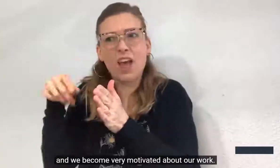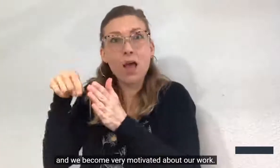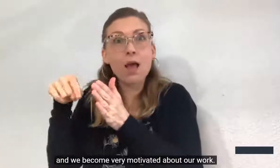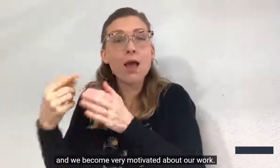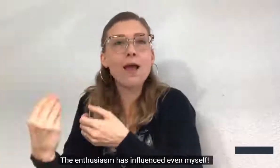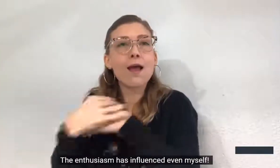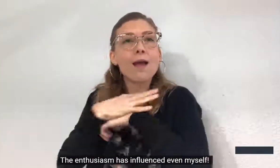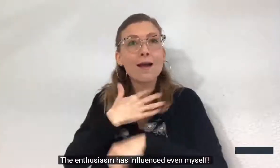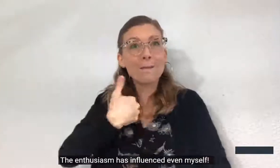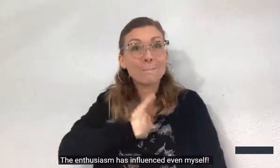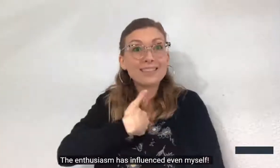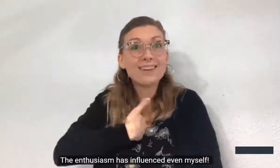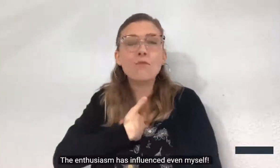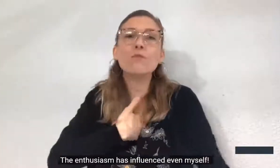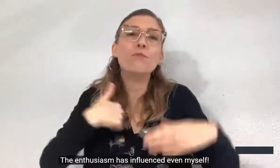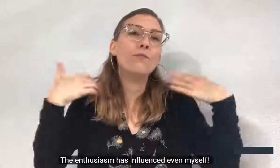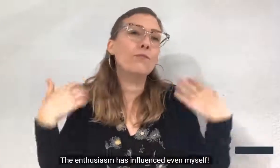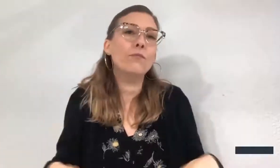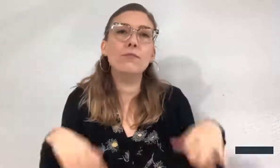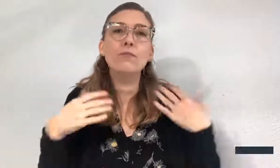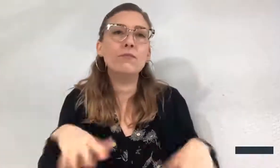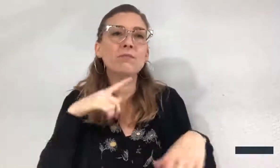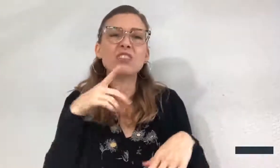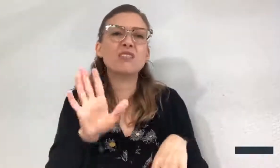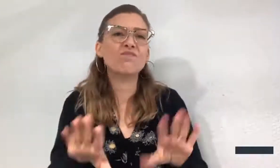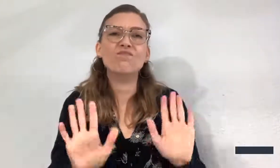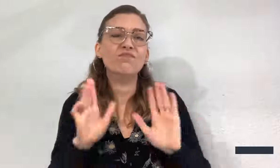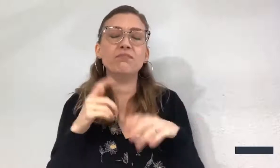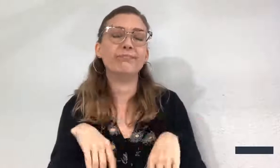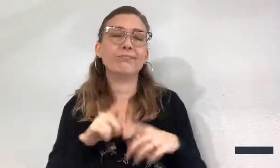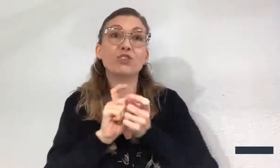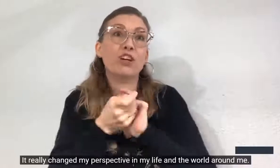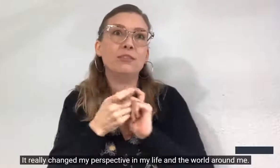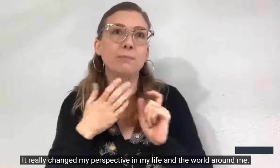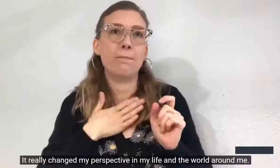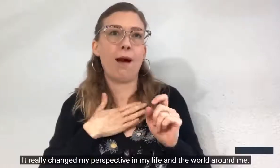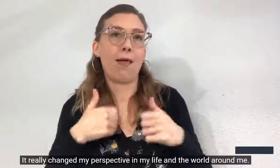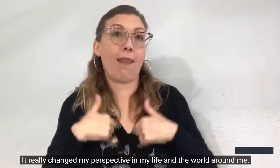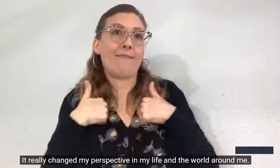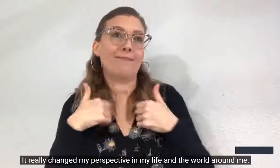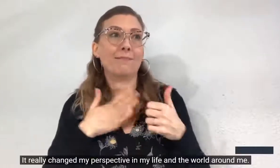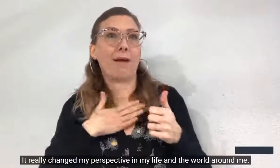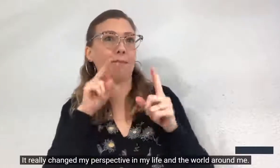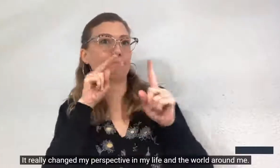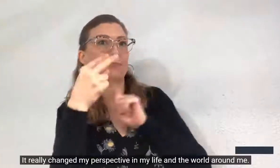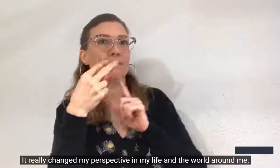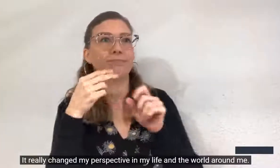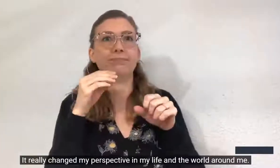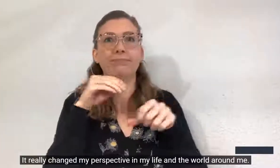become very motivated about our work, and that enthusiasm has influenced me. It's really changed